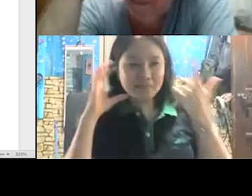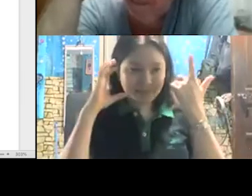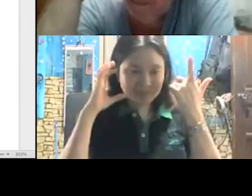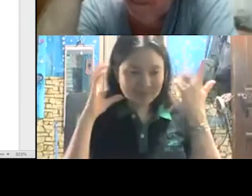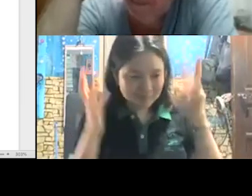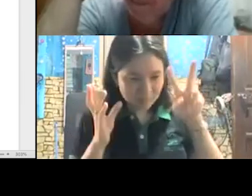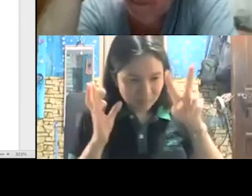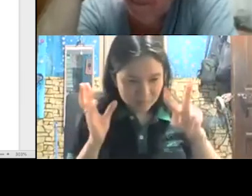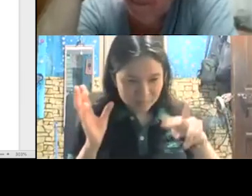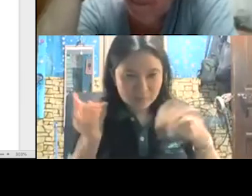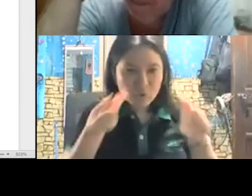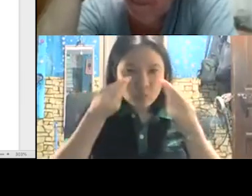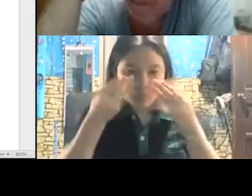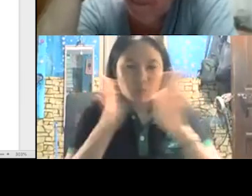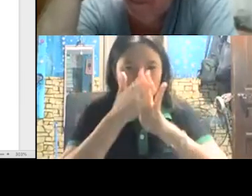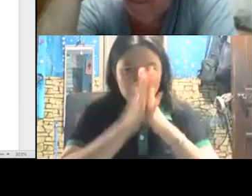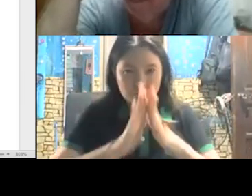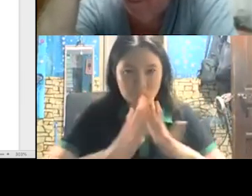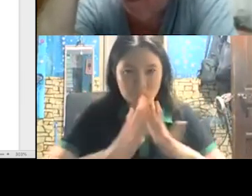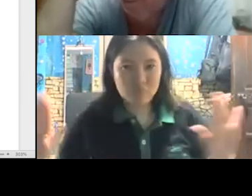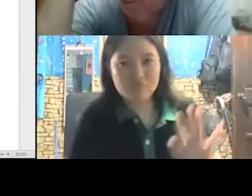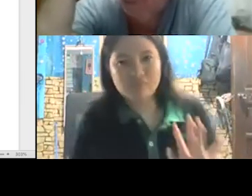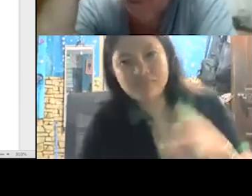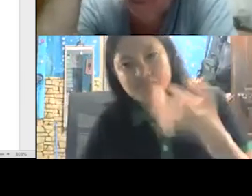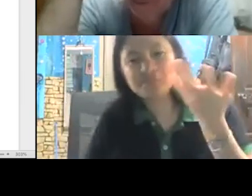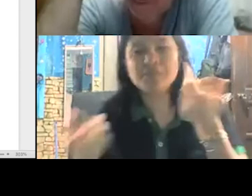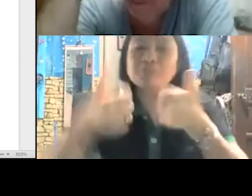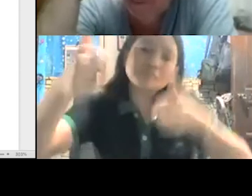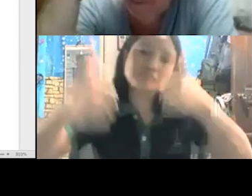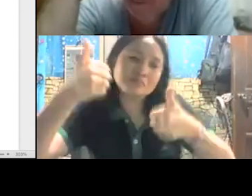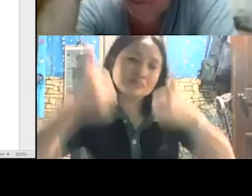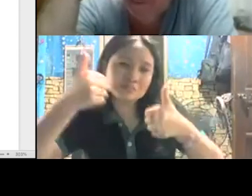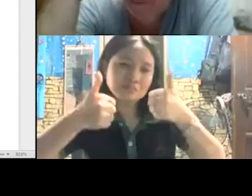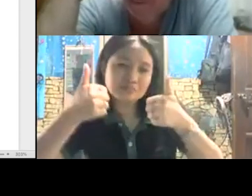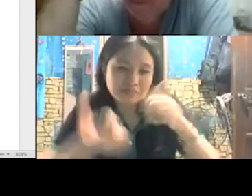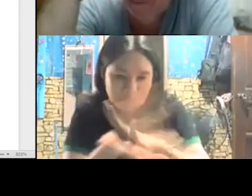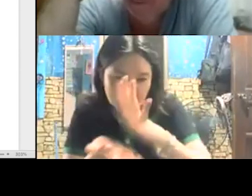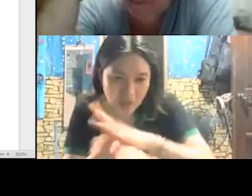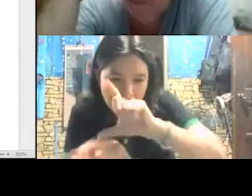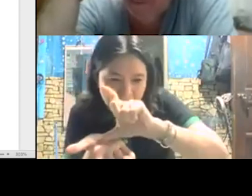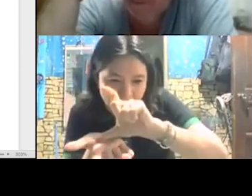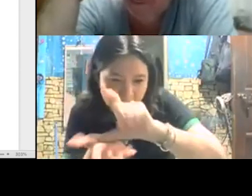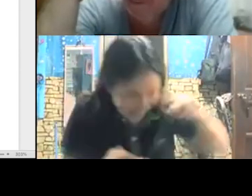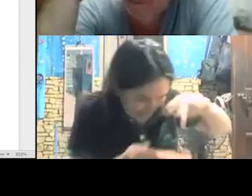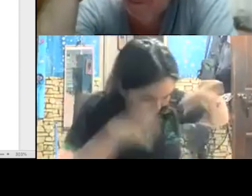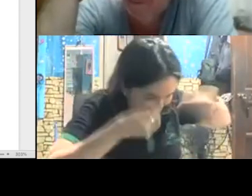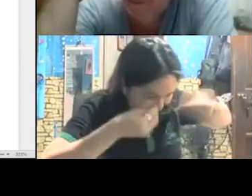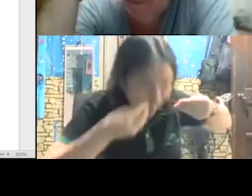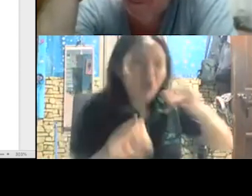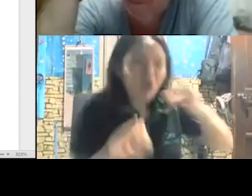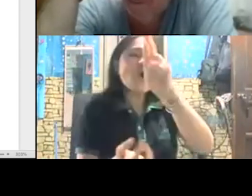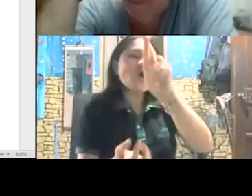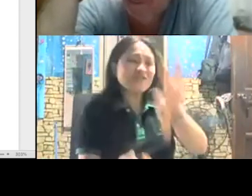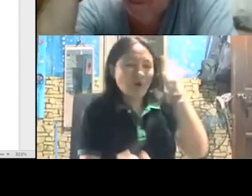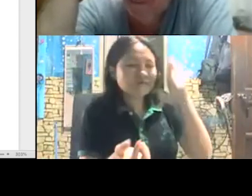sense. So we don't want our reader to be too confused, right? It's not like, so yes,